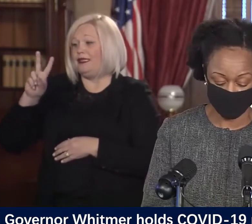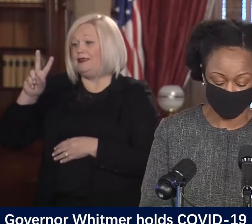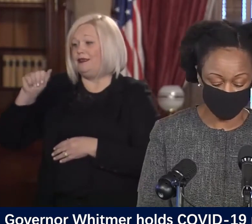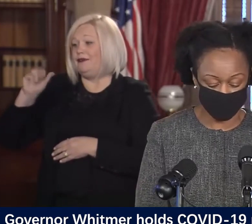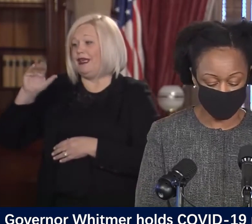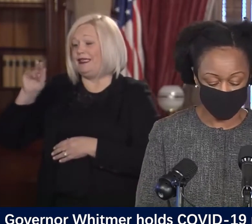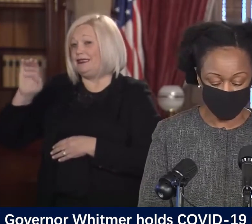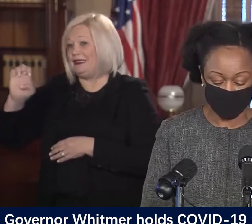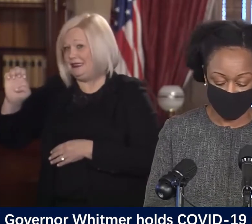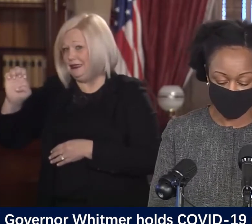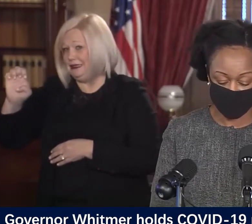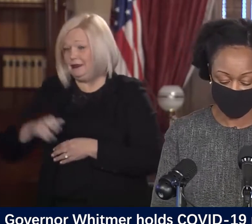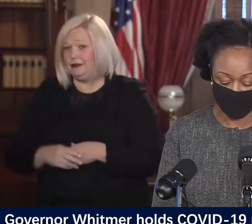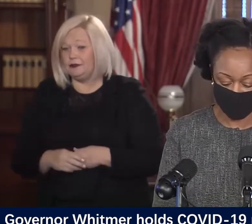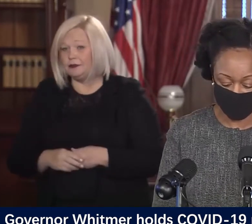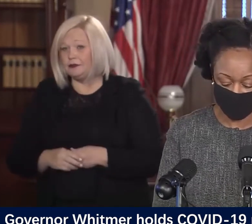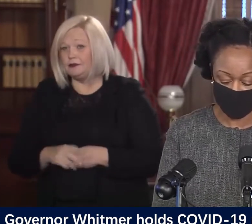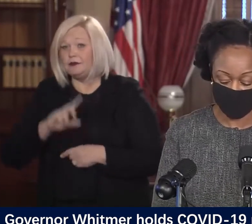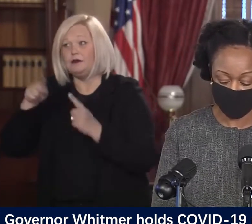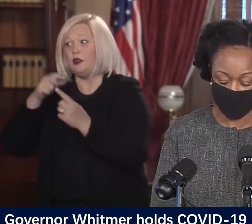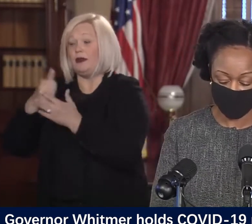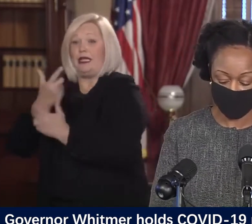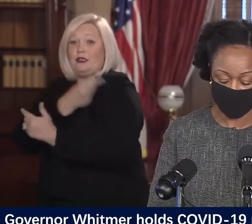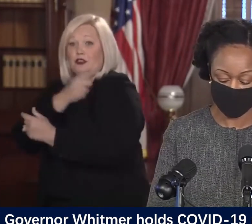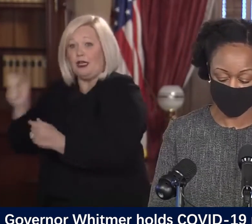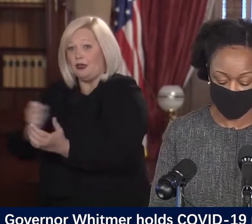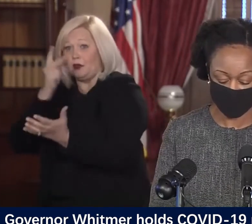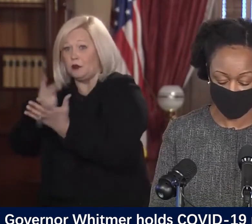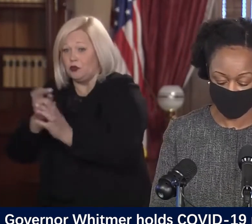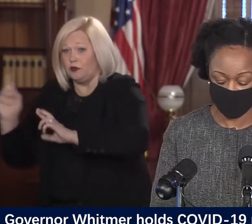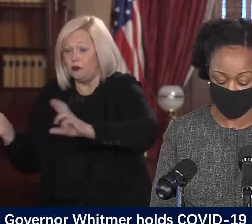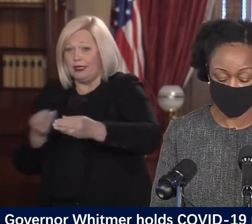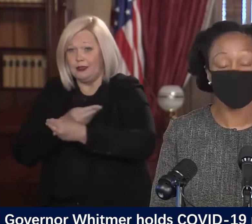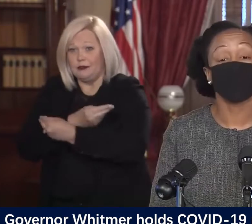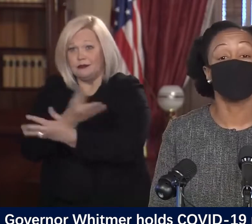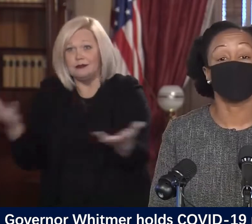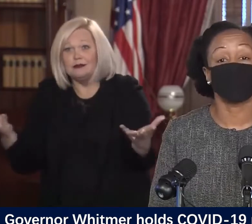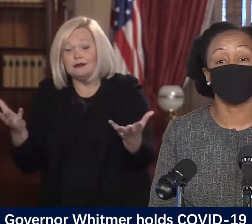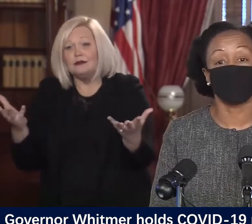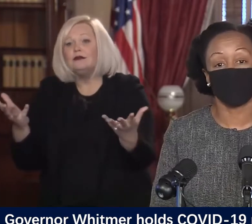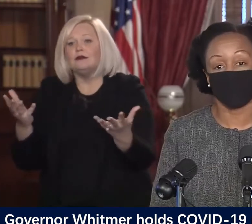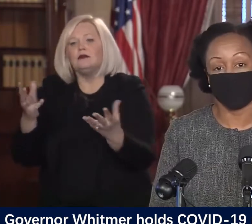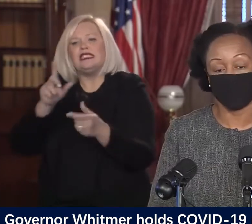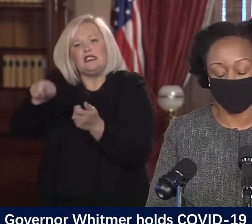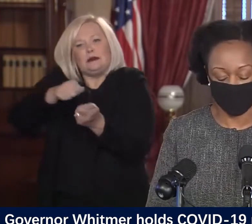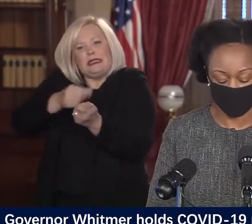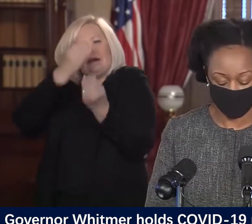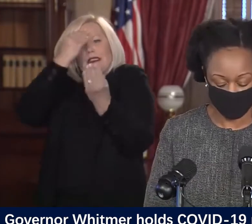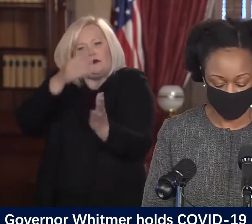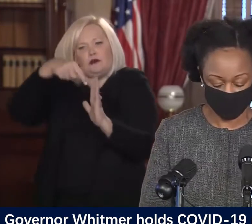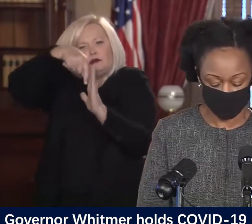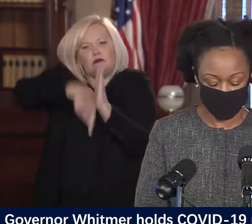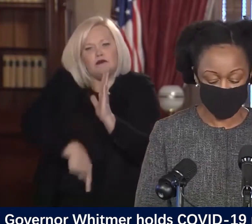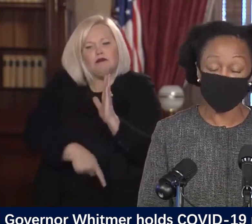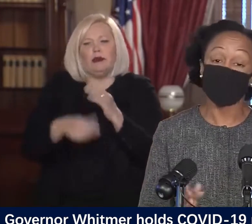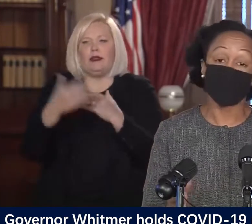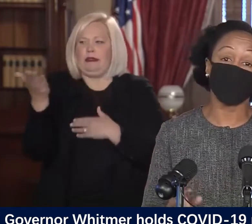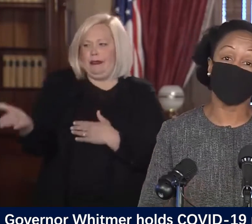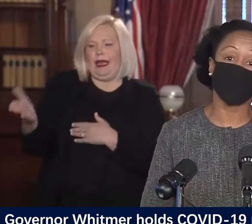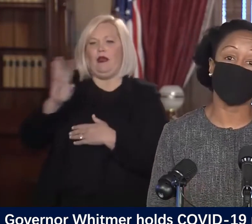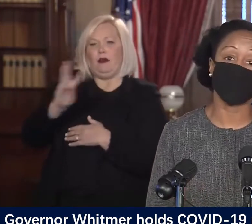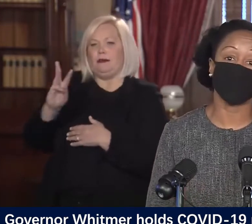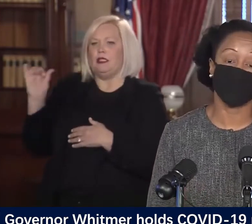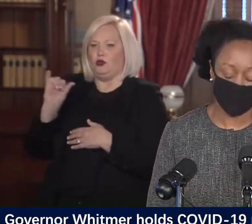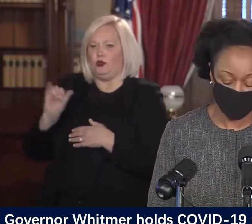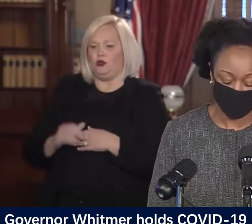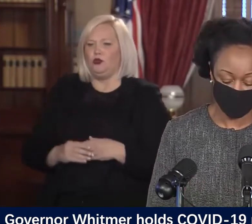www.michigan.gov/COVID vaccine. When a vaccine is approved, information about the specific vaccines will be available there as well.